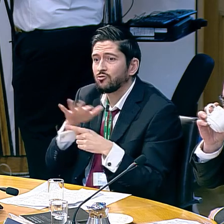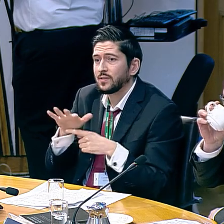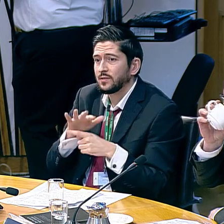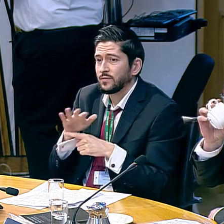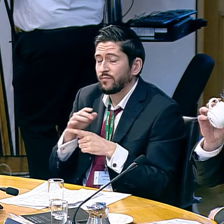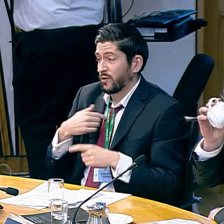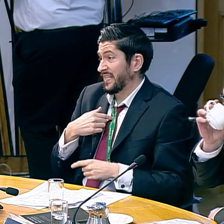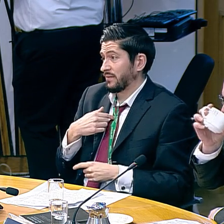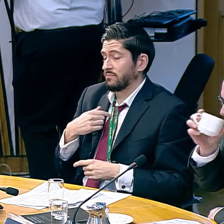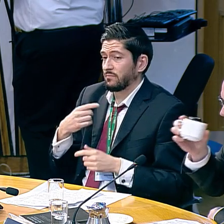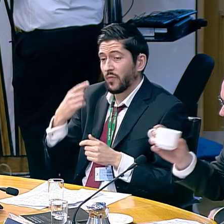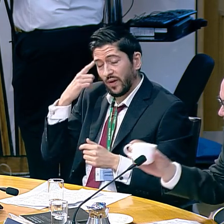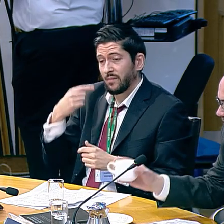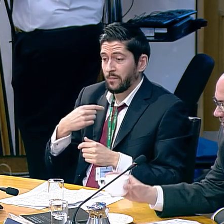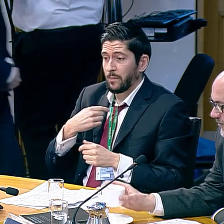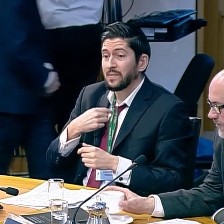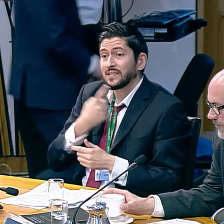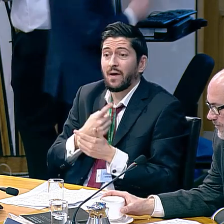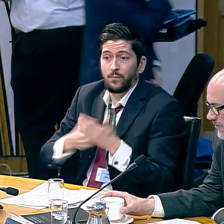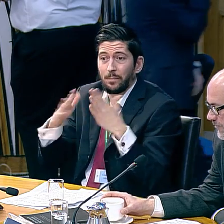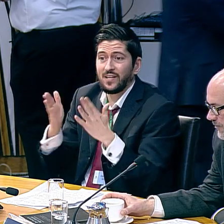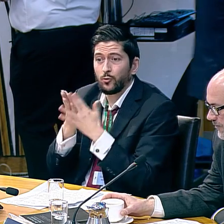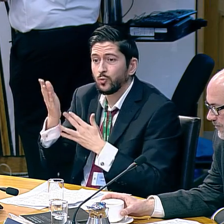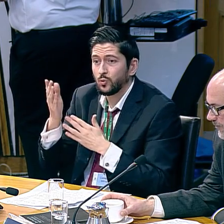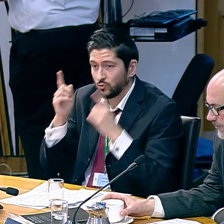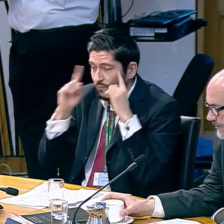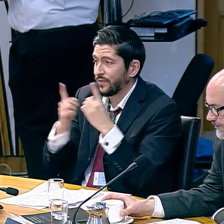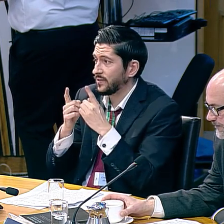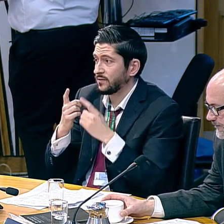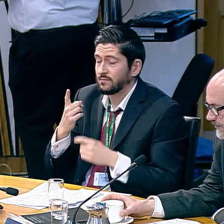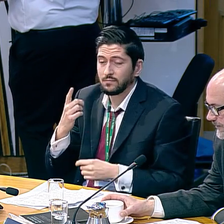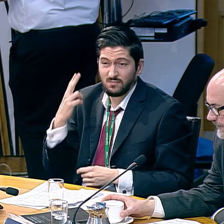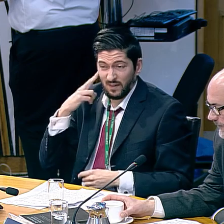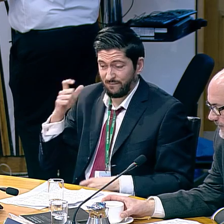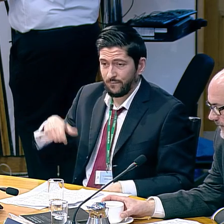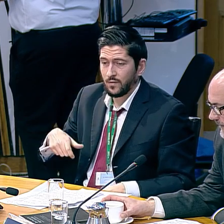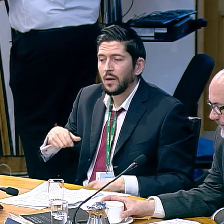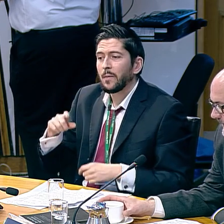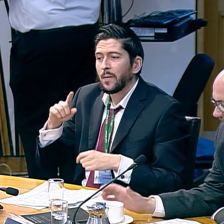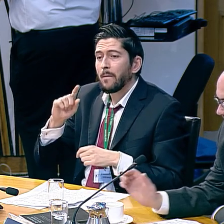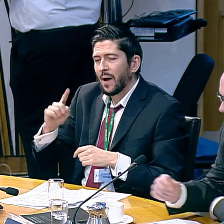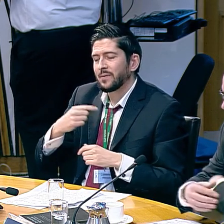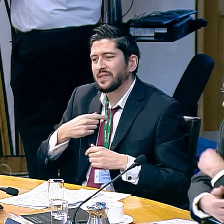I think we really need to look at three different areas, in my view. For myself, having been through the university system as a deaf